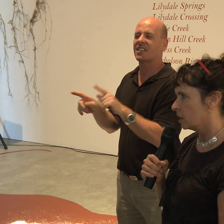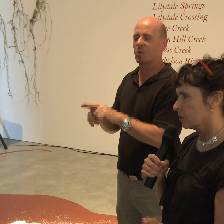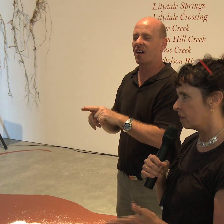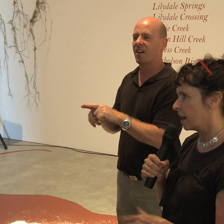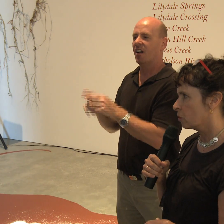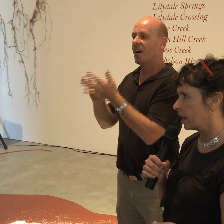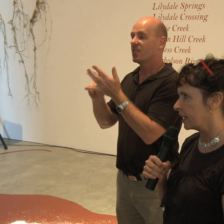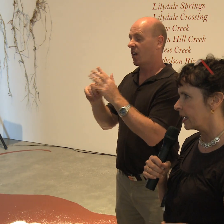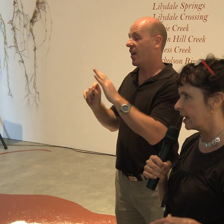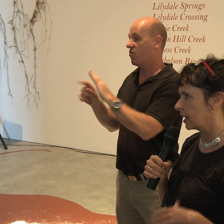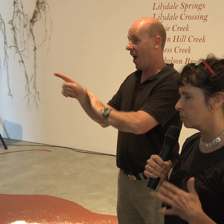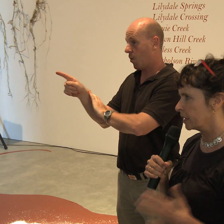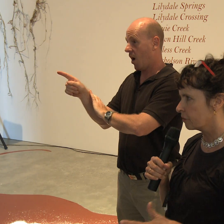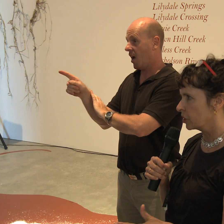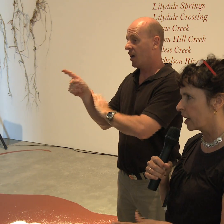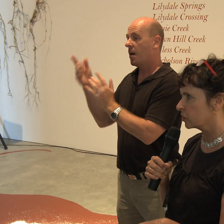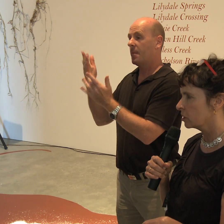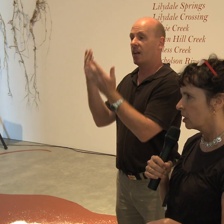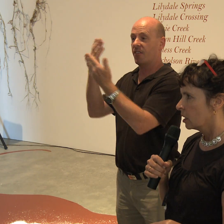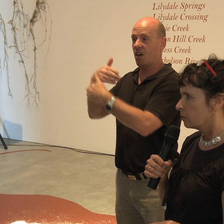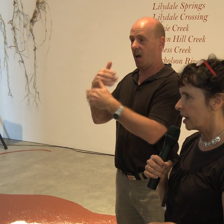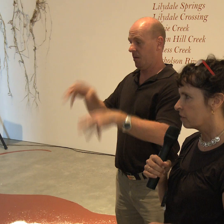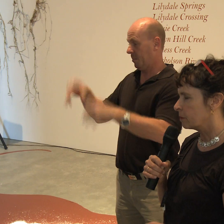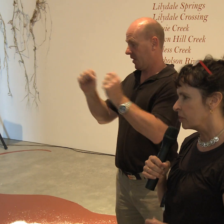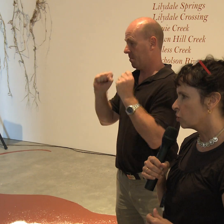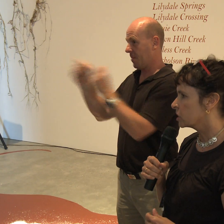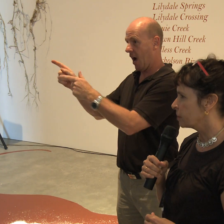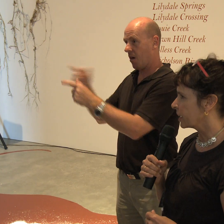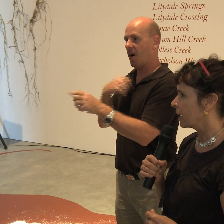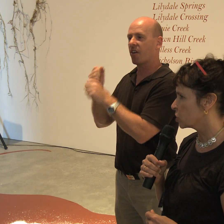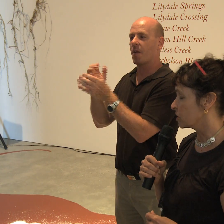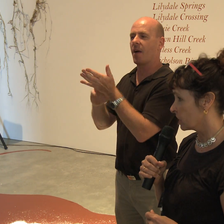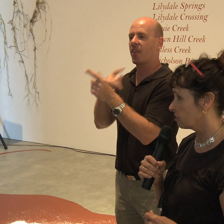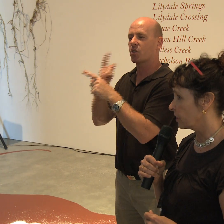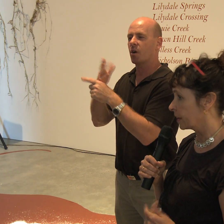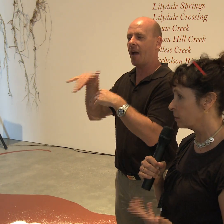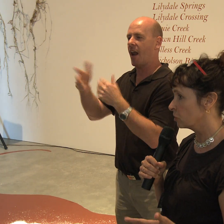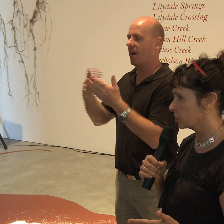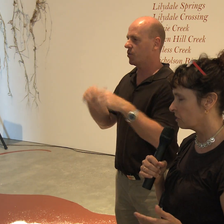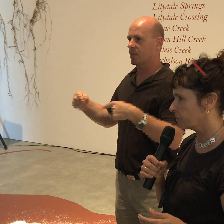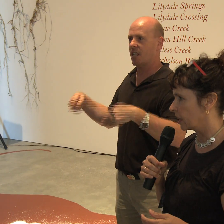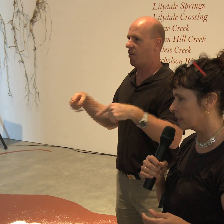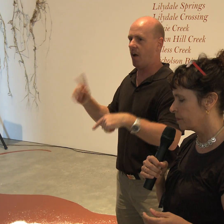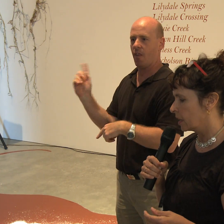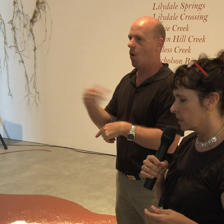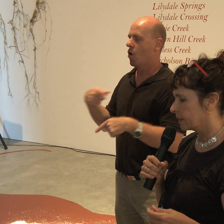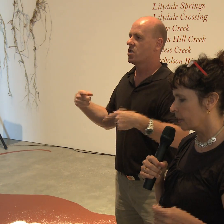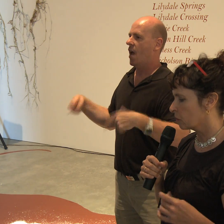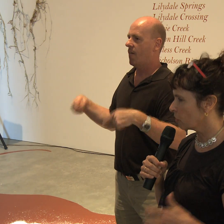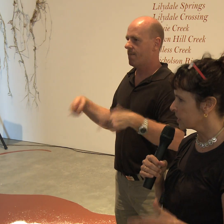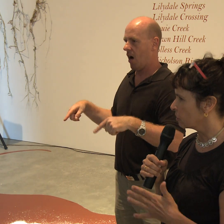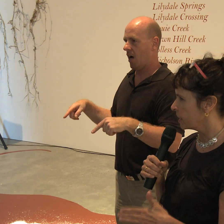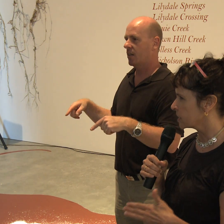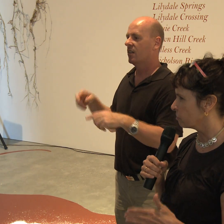they ran away middle of the night. My grandmother talks about how she was terrified. They were all terrified, and